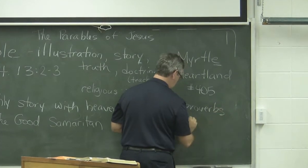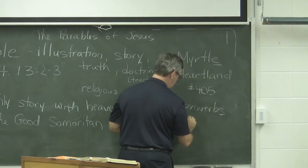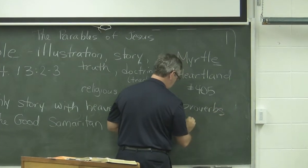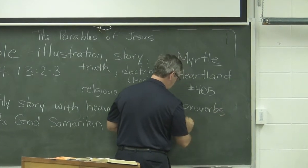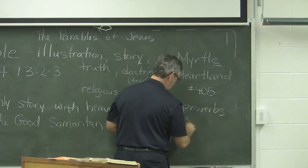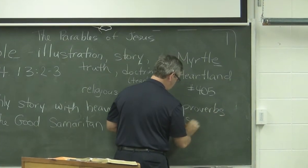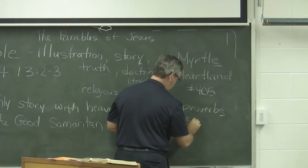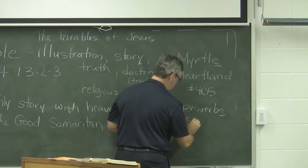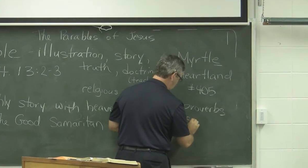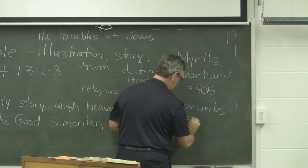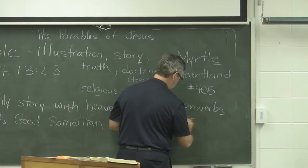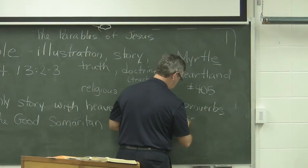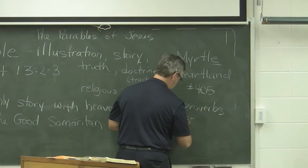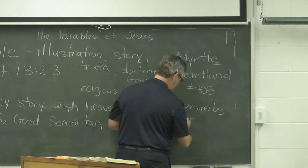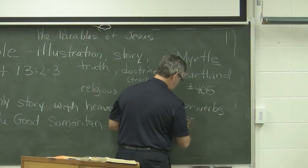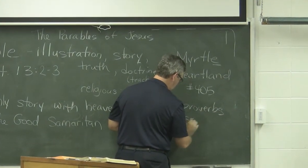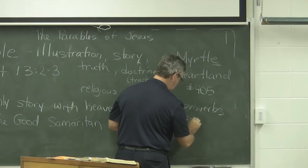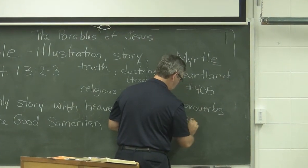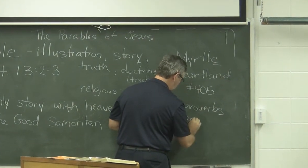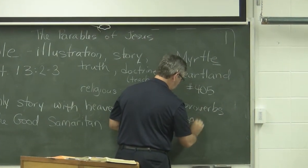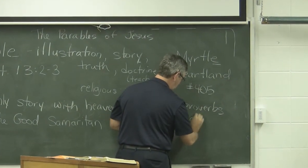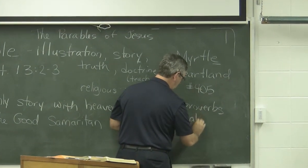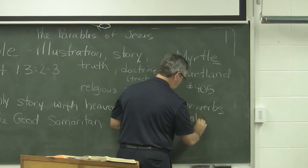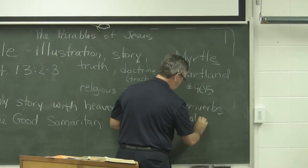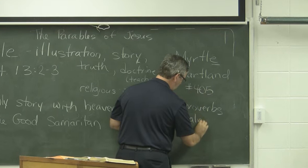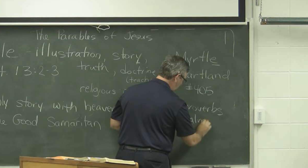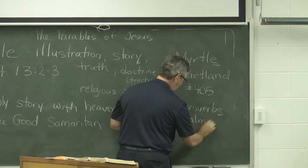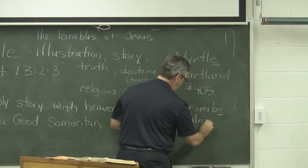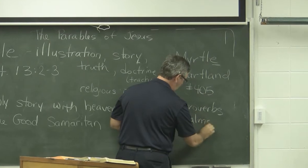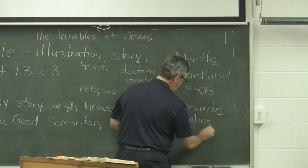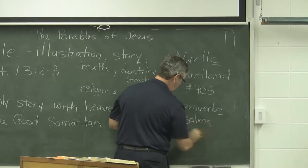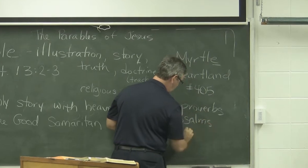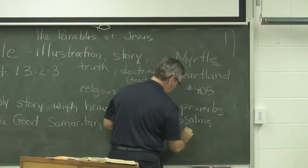the Proverbs. He's using Psalms.